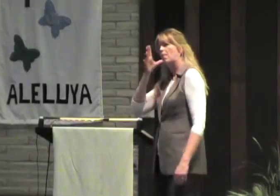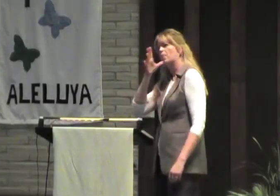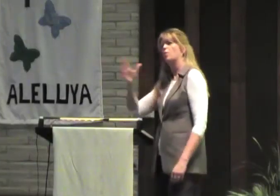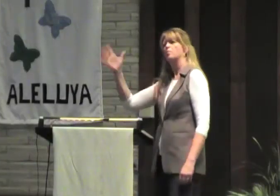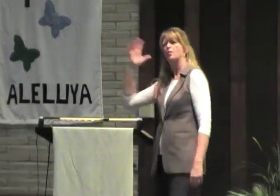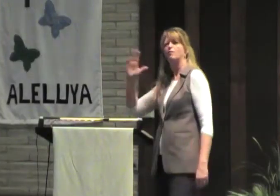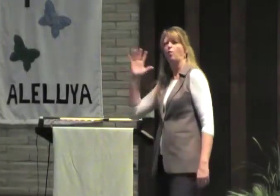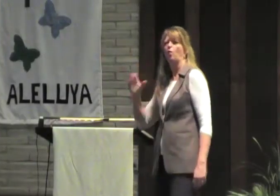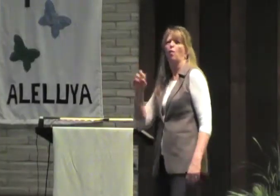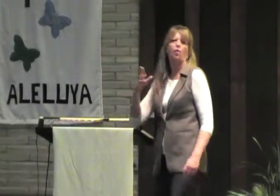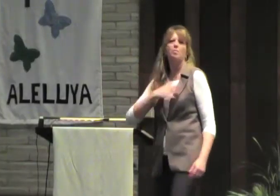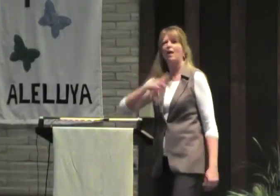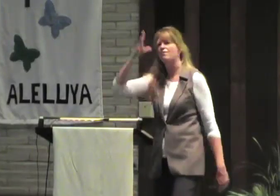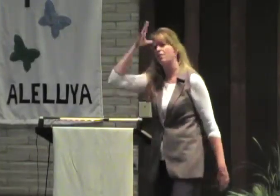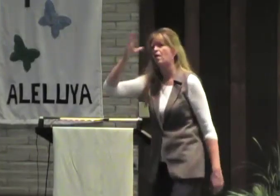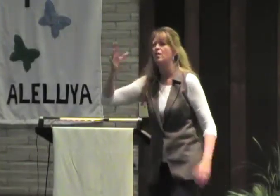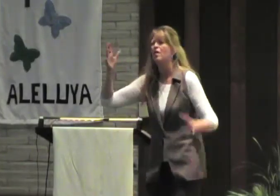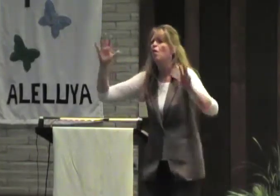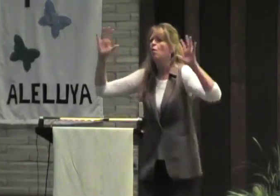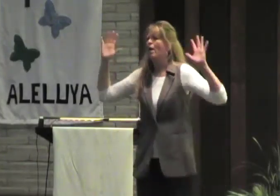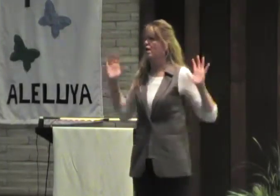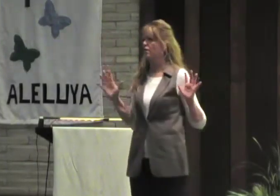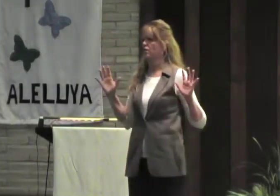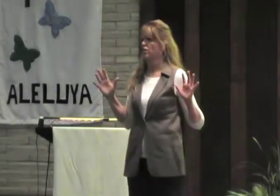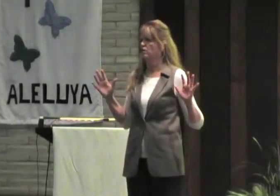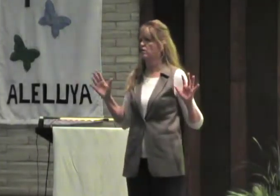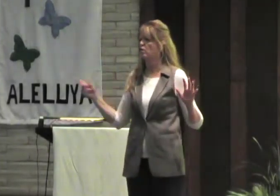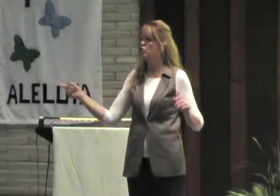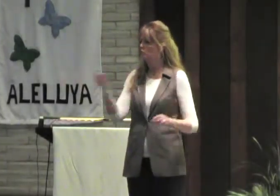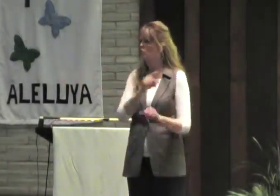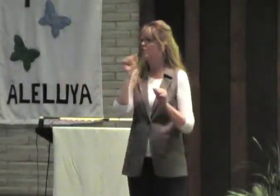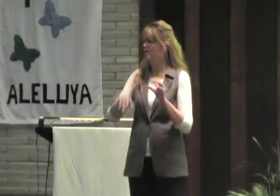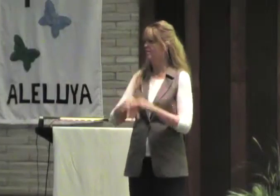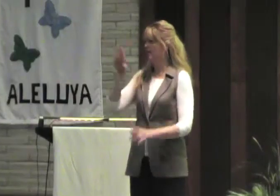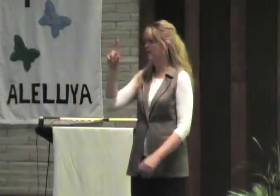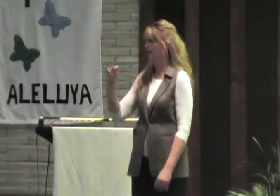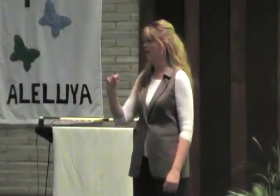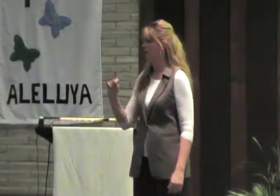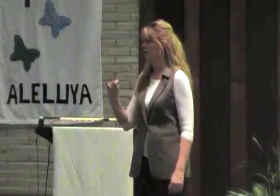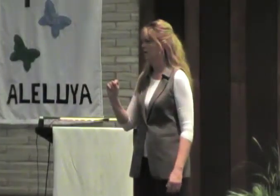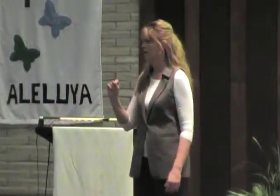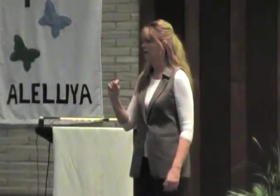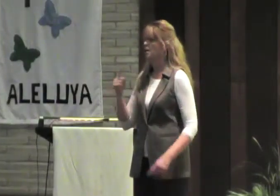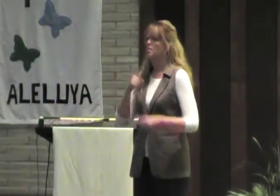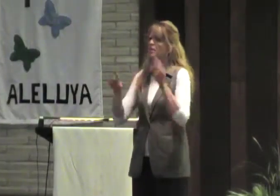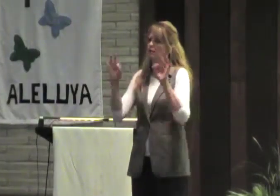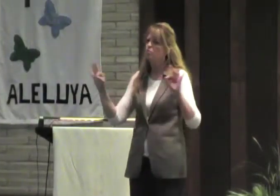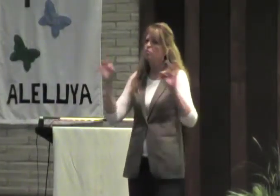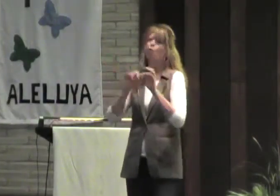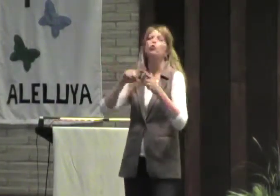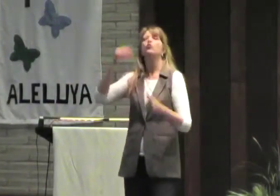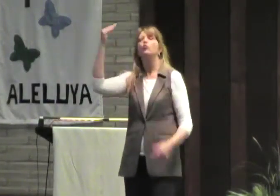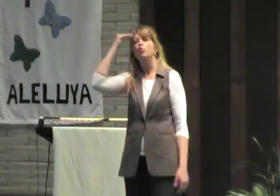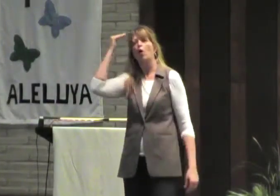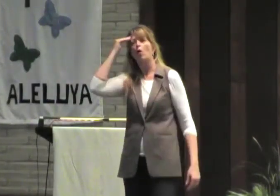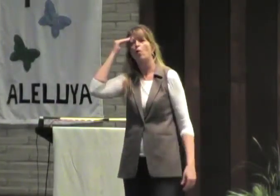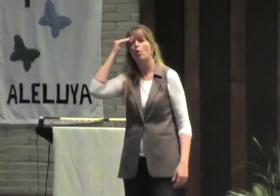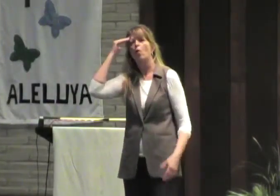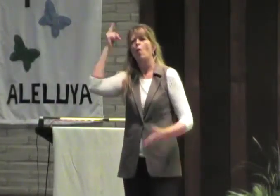because my mother before or my father before, you can find out something. It's important to